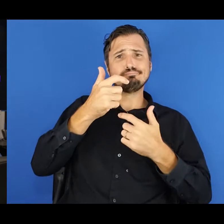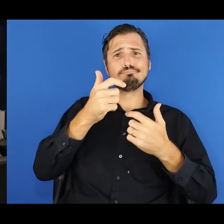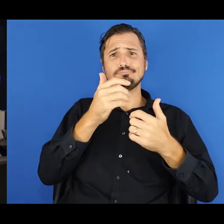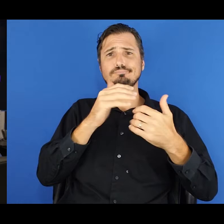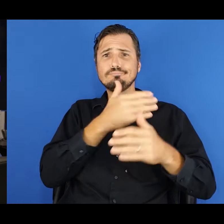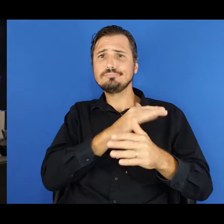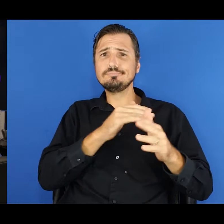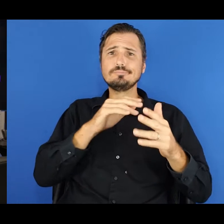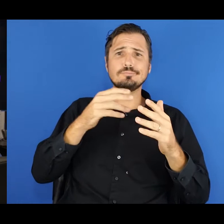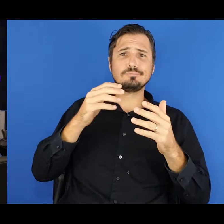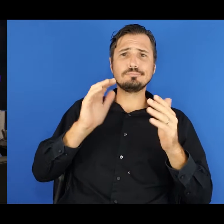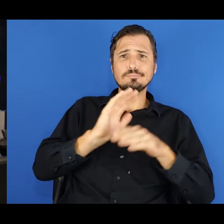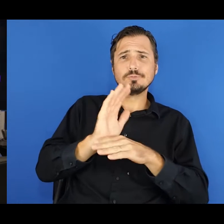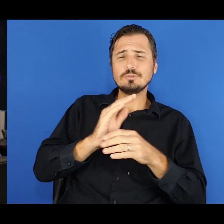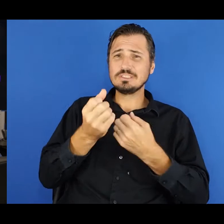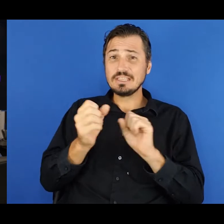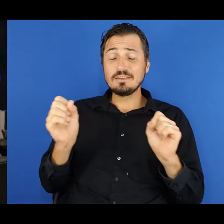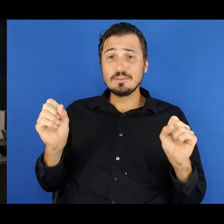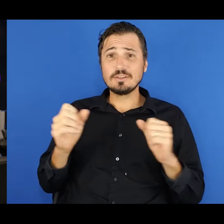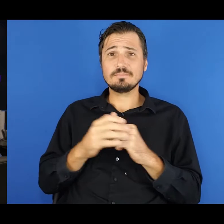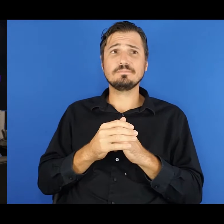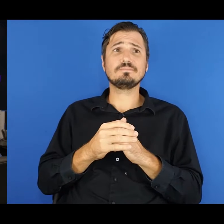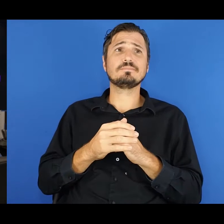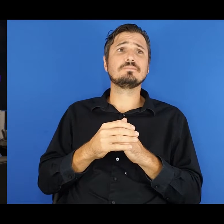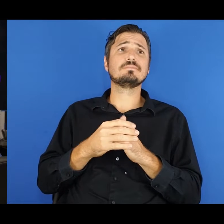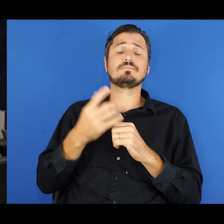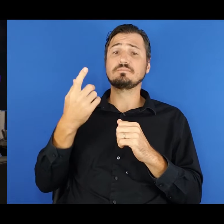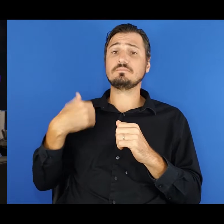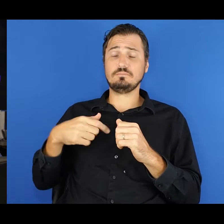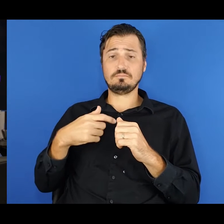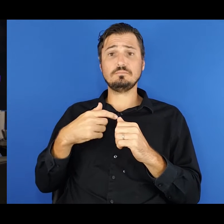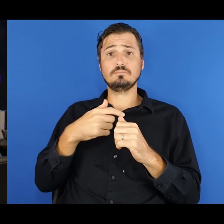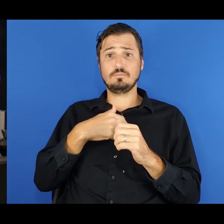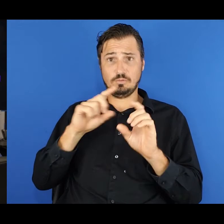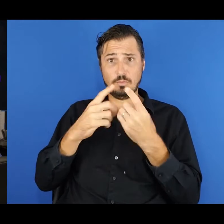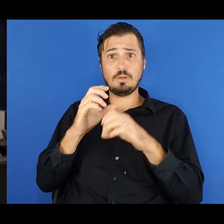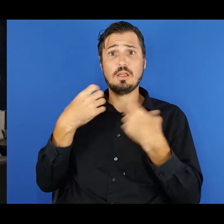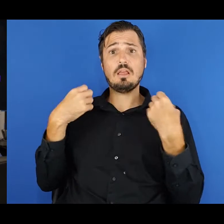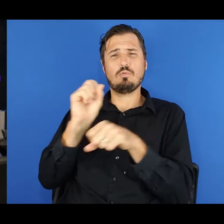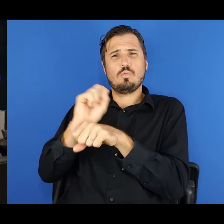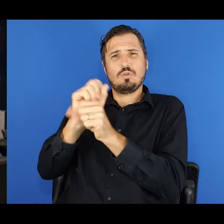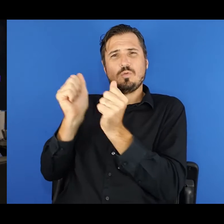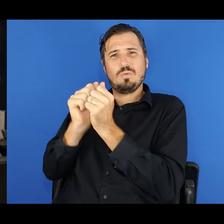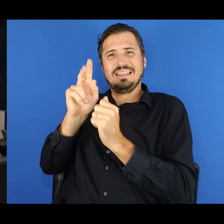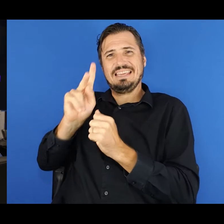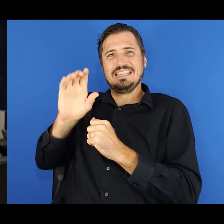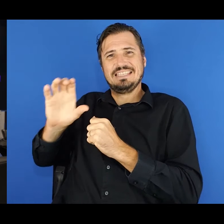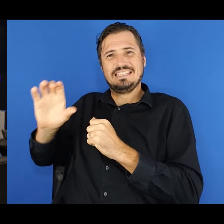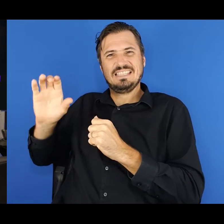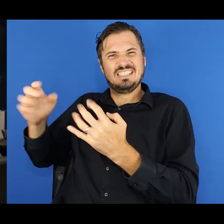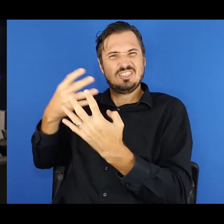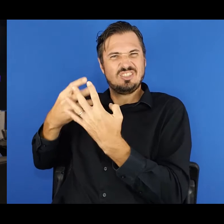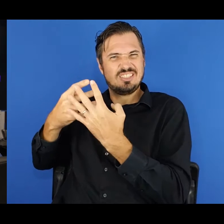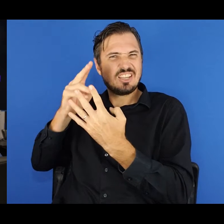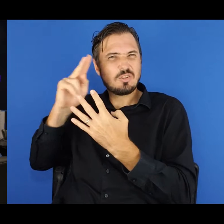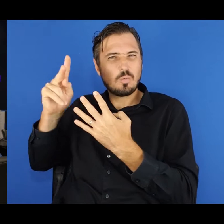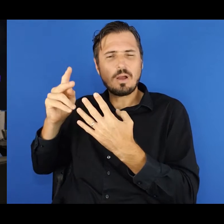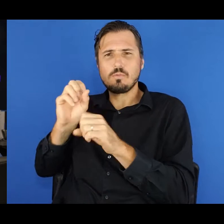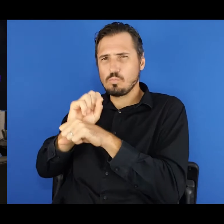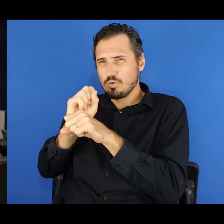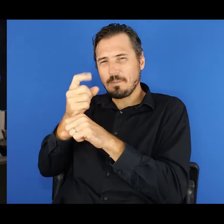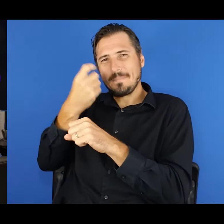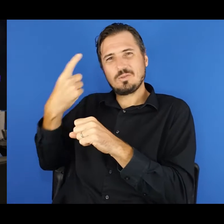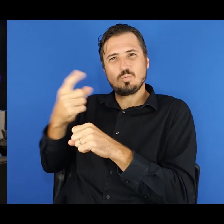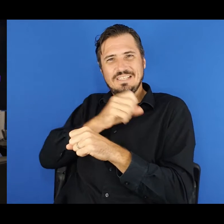Community Correctional Center to quarantine and test inmates and staff after a case was identified in a staff member.